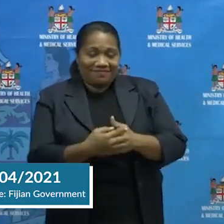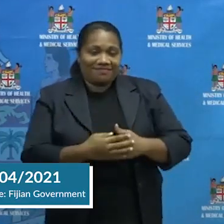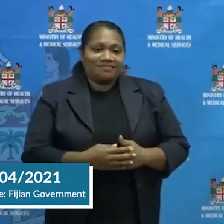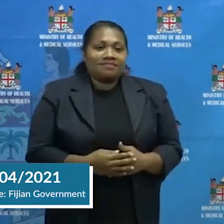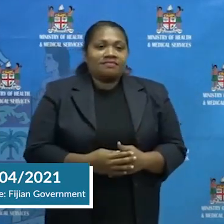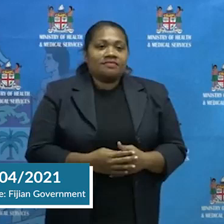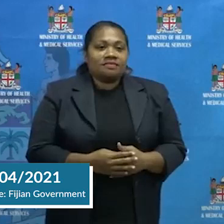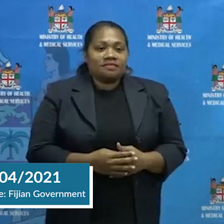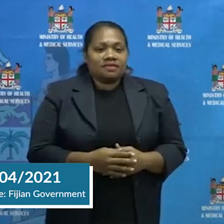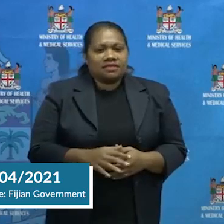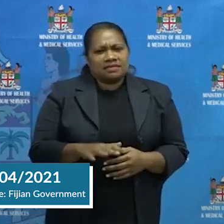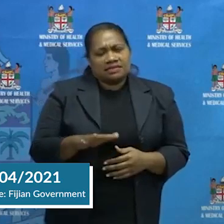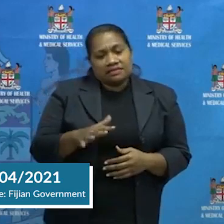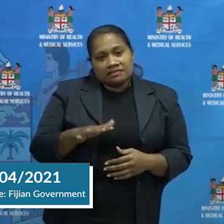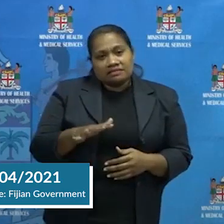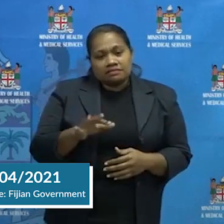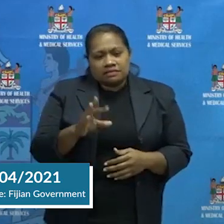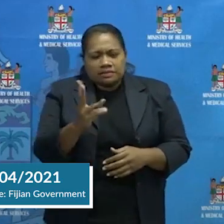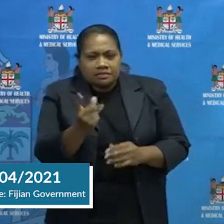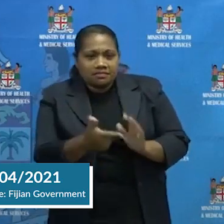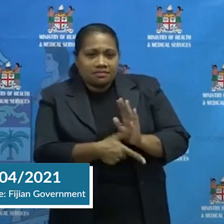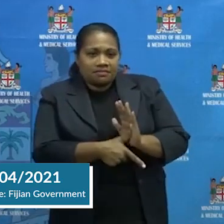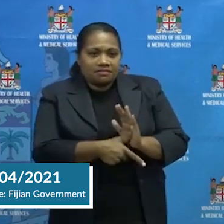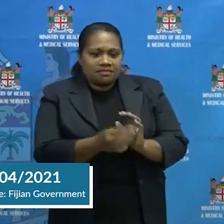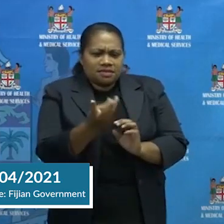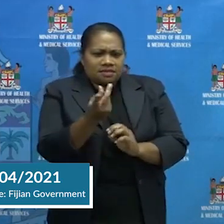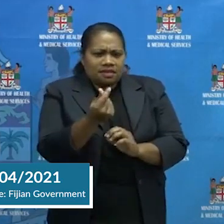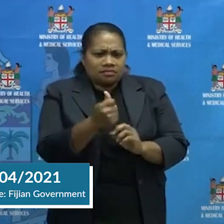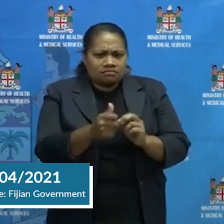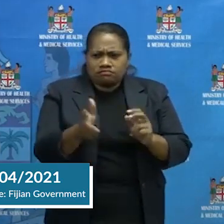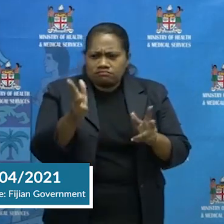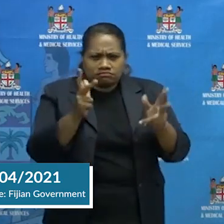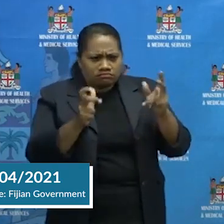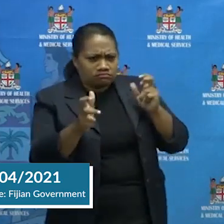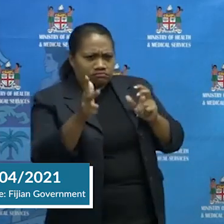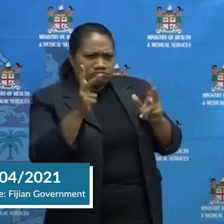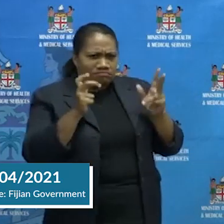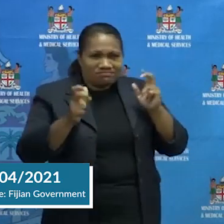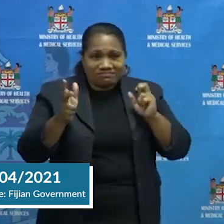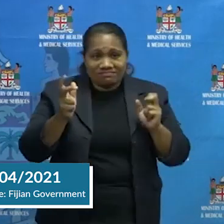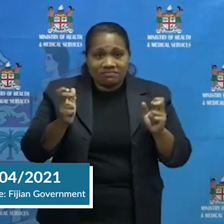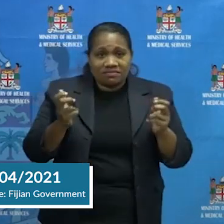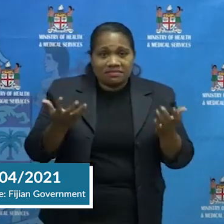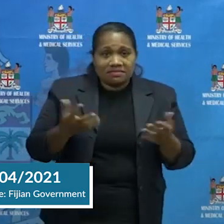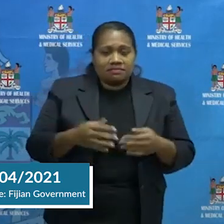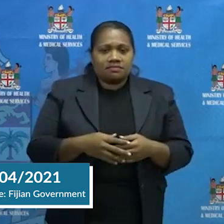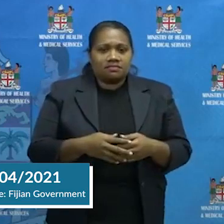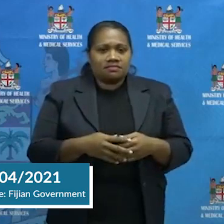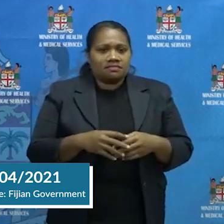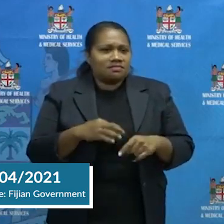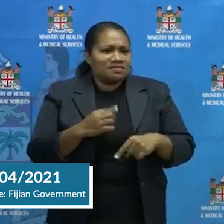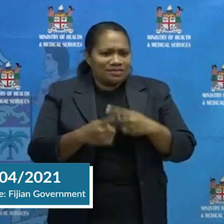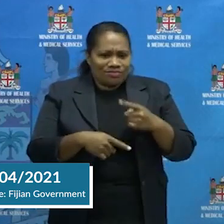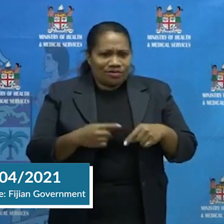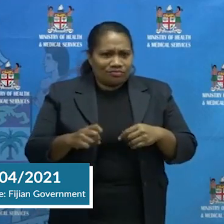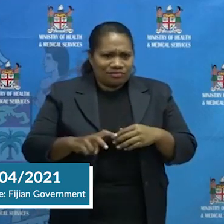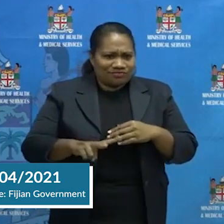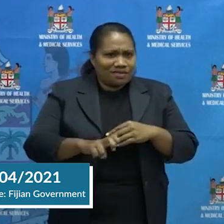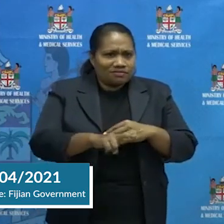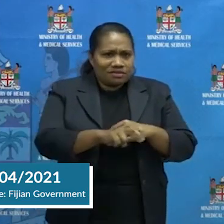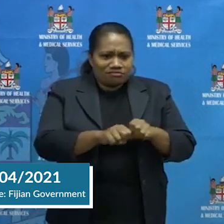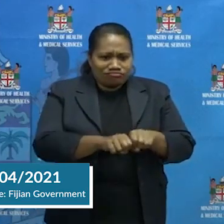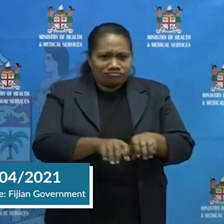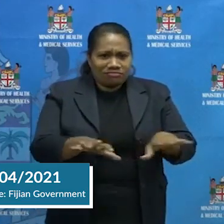It may have been some time since some of us have heard the latest statistics about the toll this virus has taken on humanity.